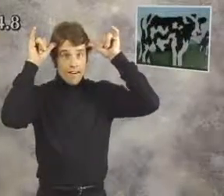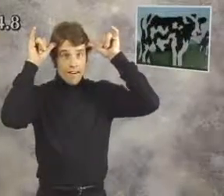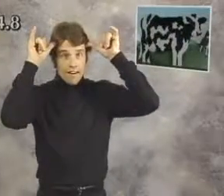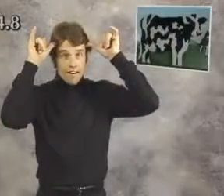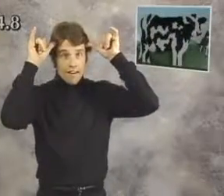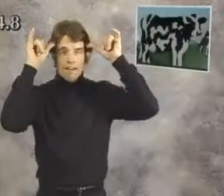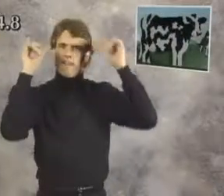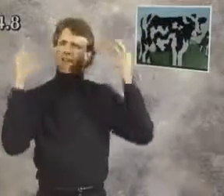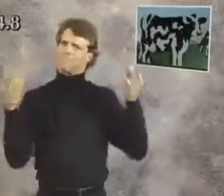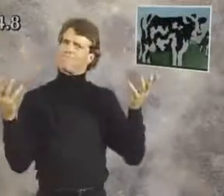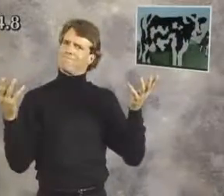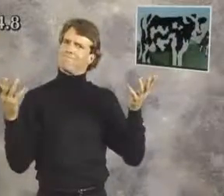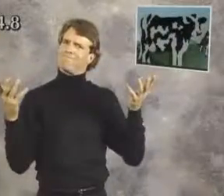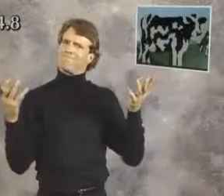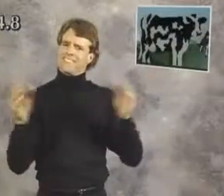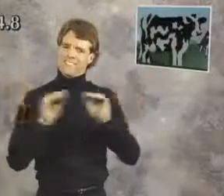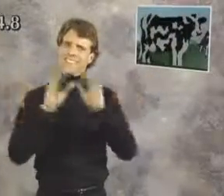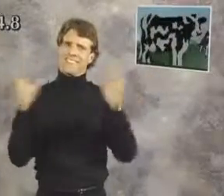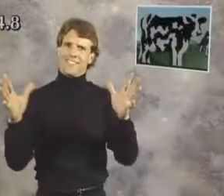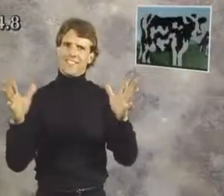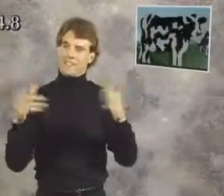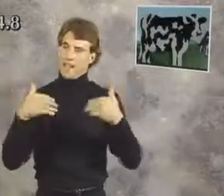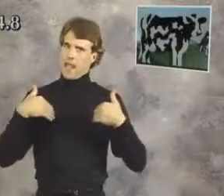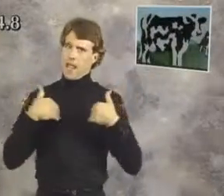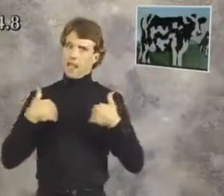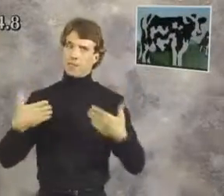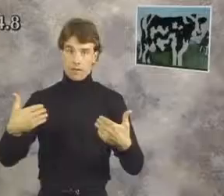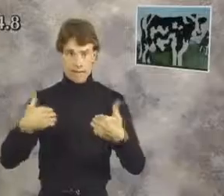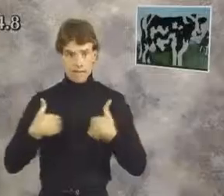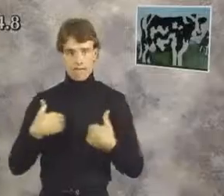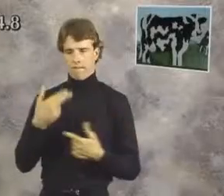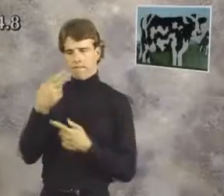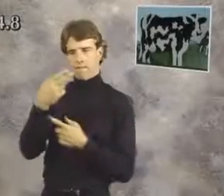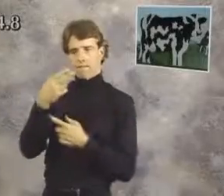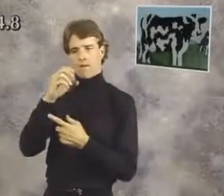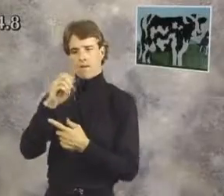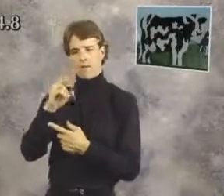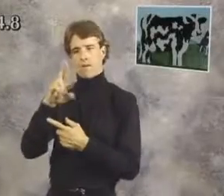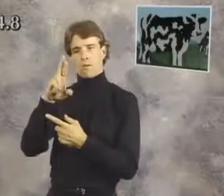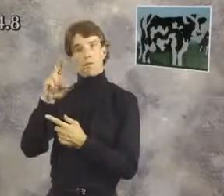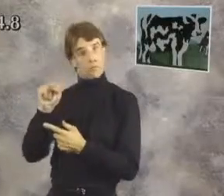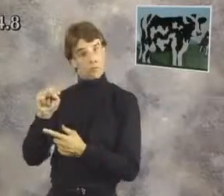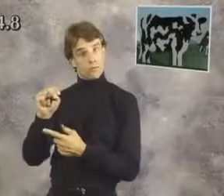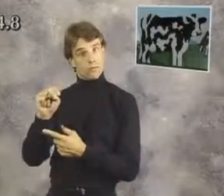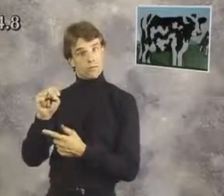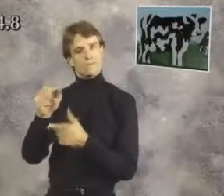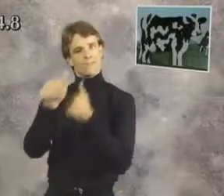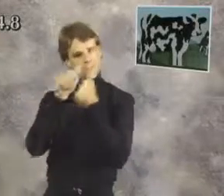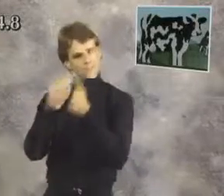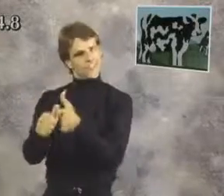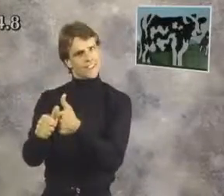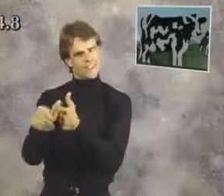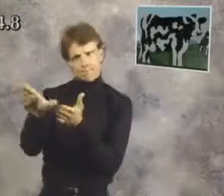Cow. Well, this clearly represents an animal with horns.